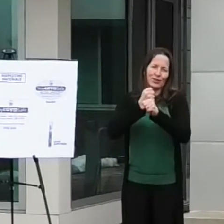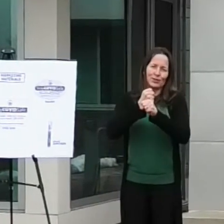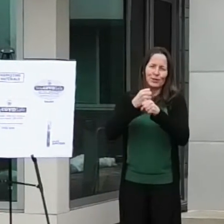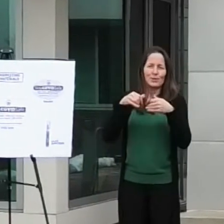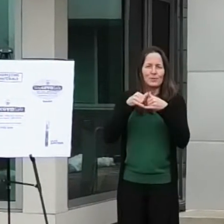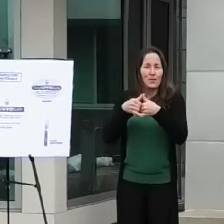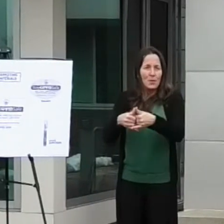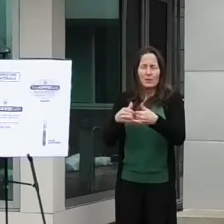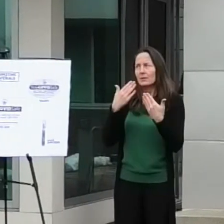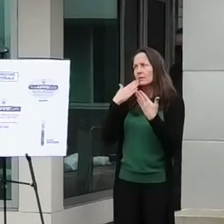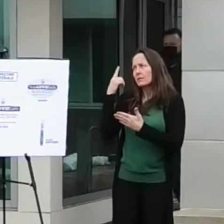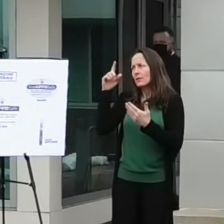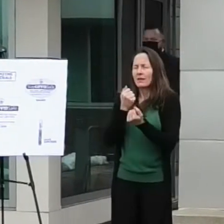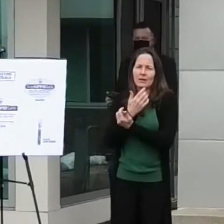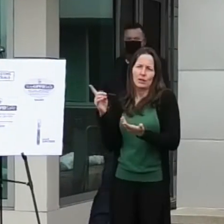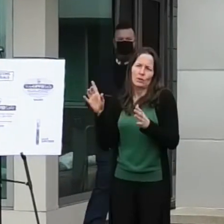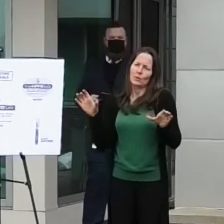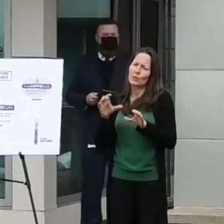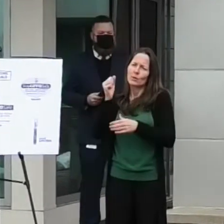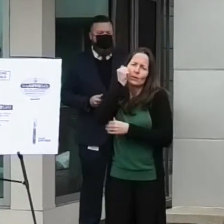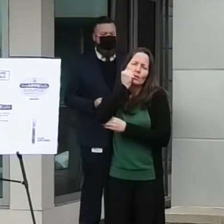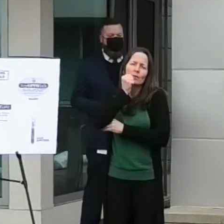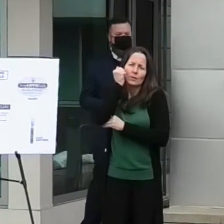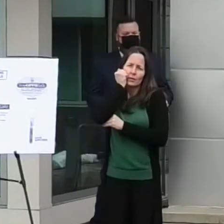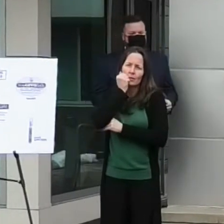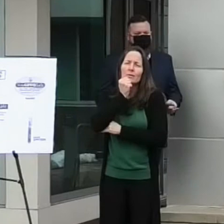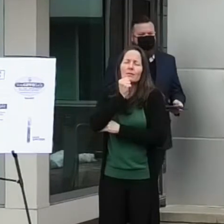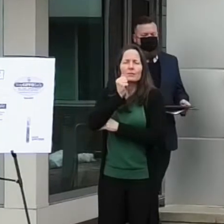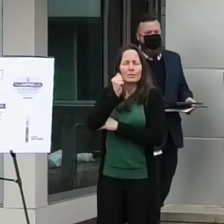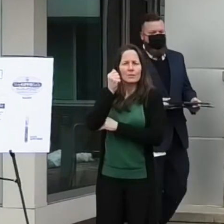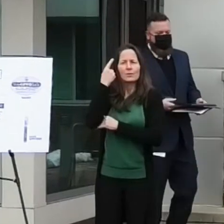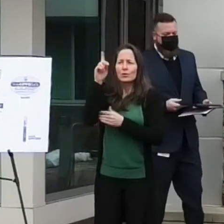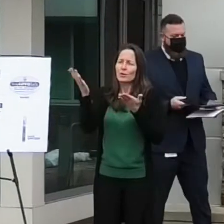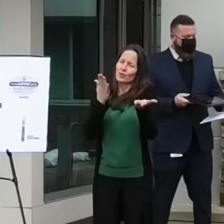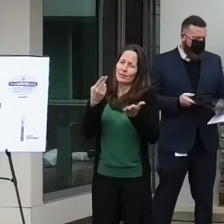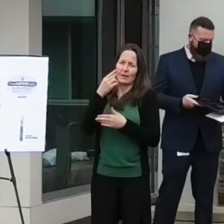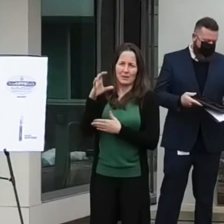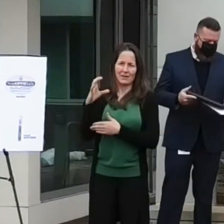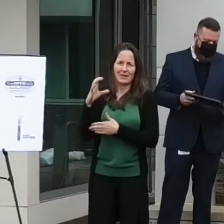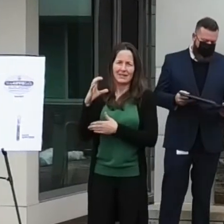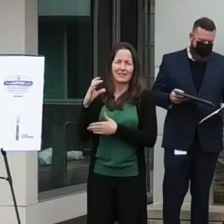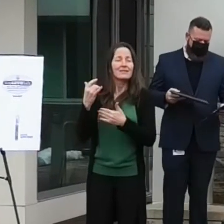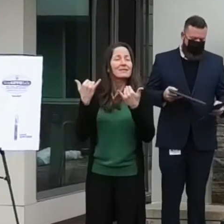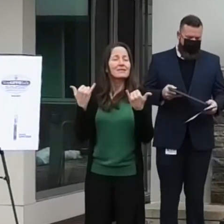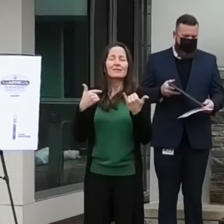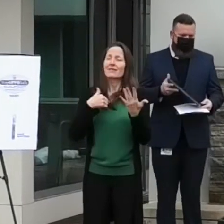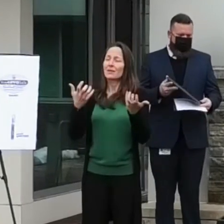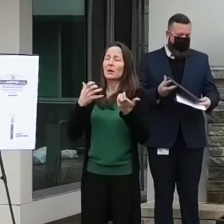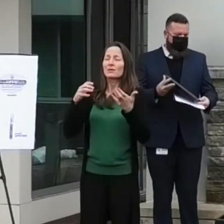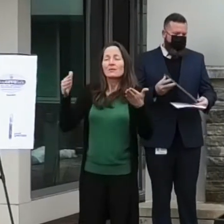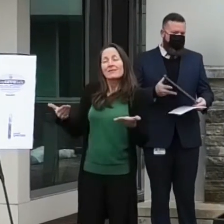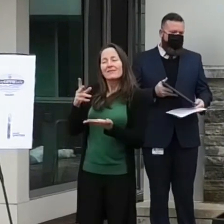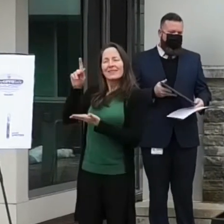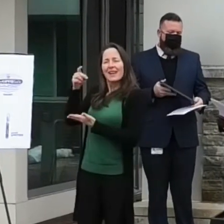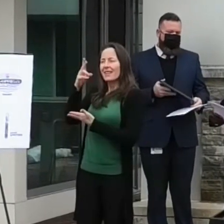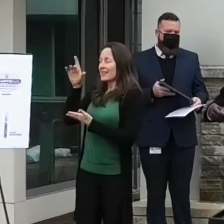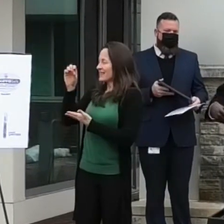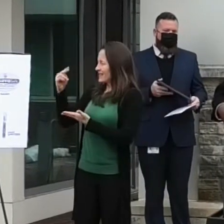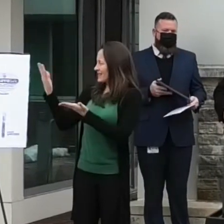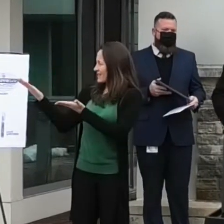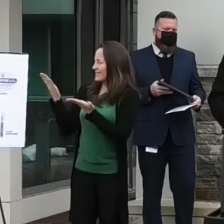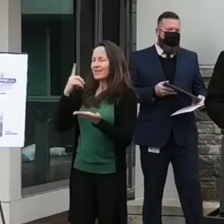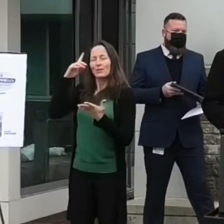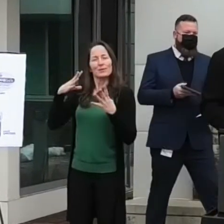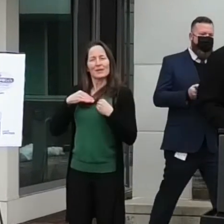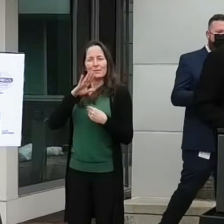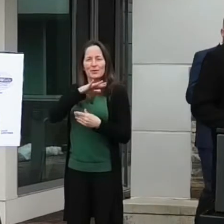that you do, day in and day out, for Howard County. And now, I would like to invite Kathleen up to accept